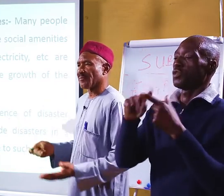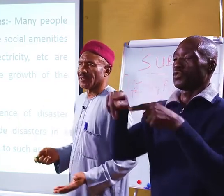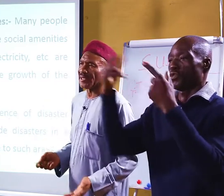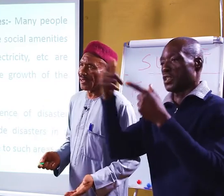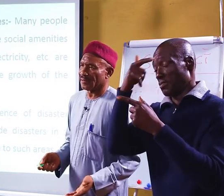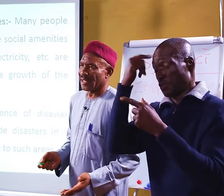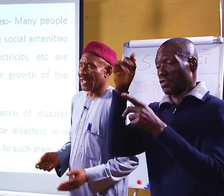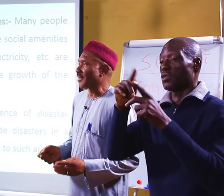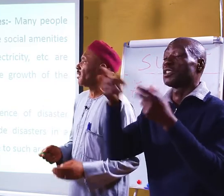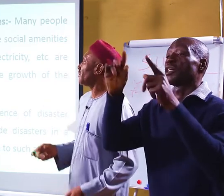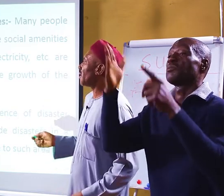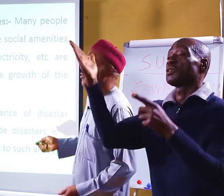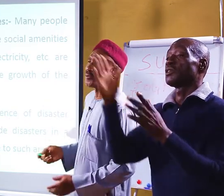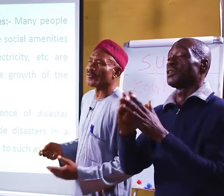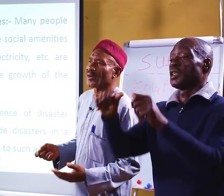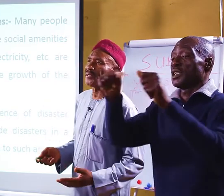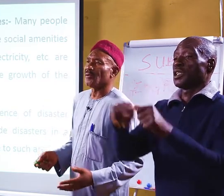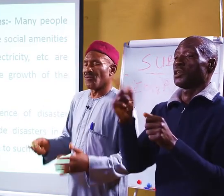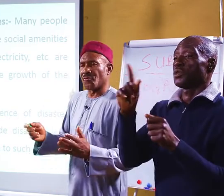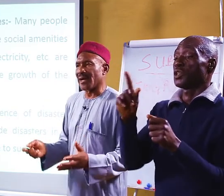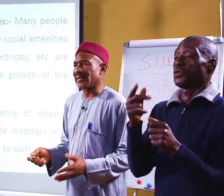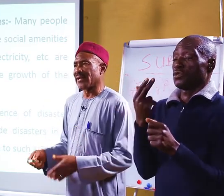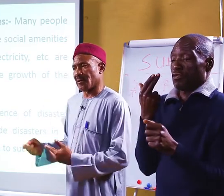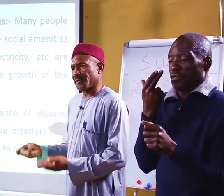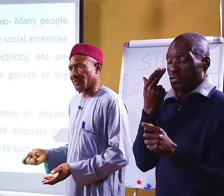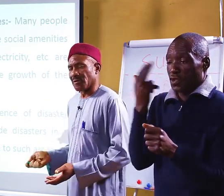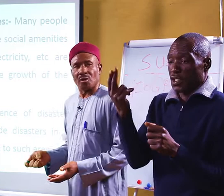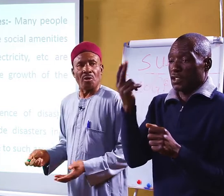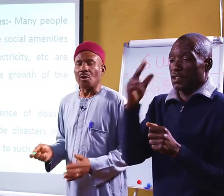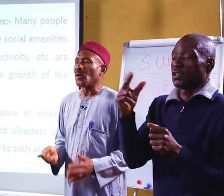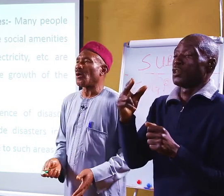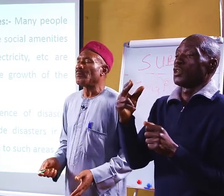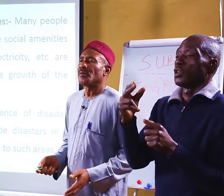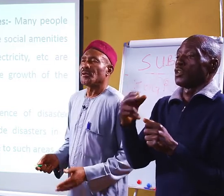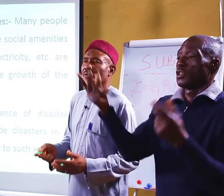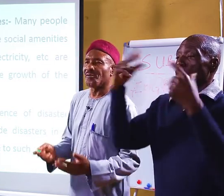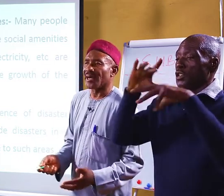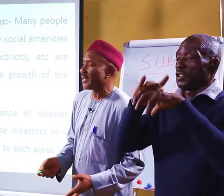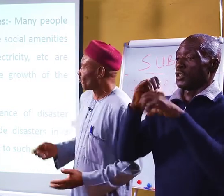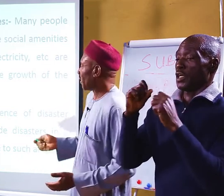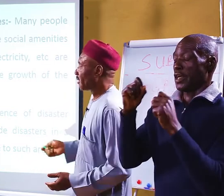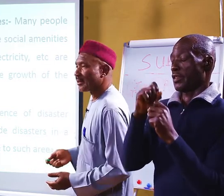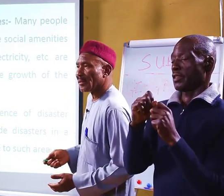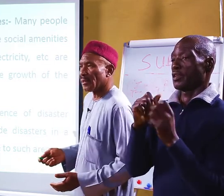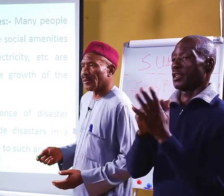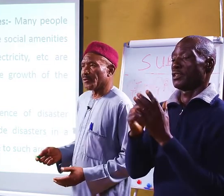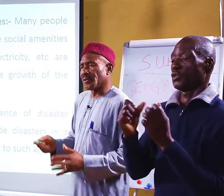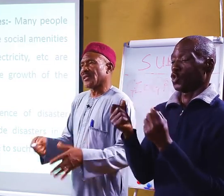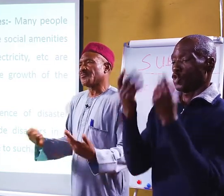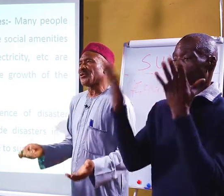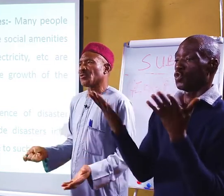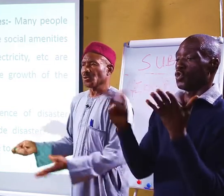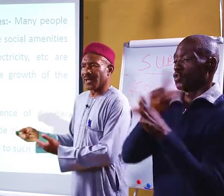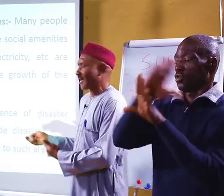what is happening there. An area where you find volcanic eruption or you find earthquake, you